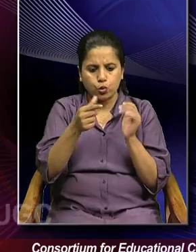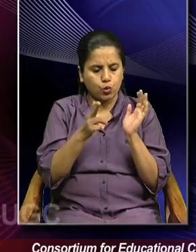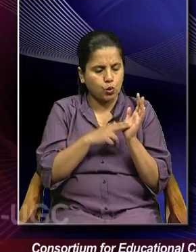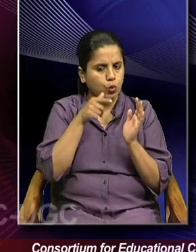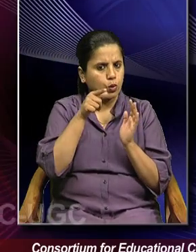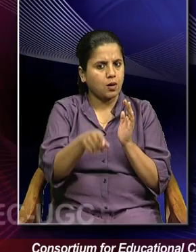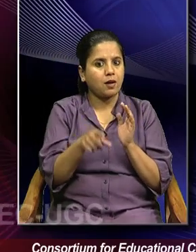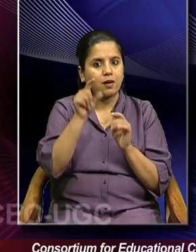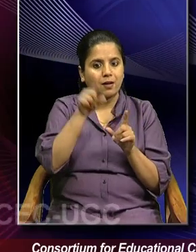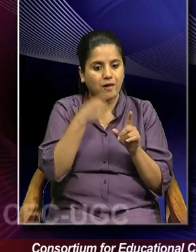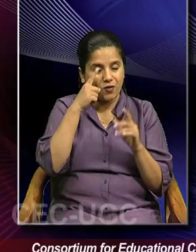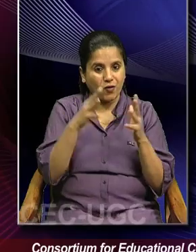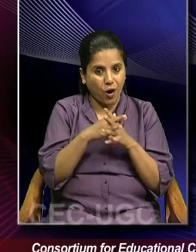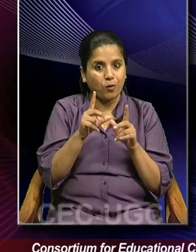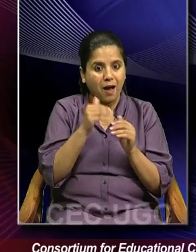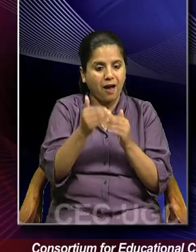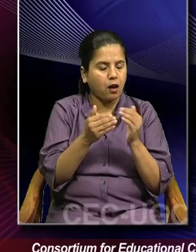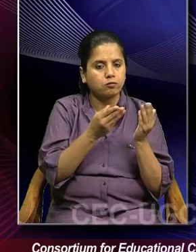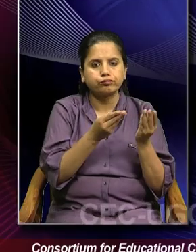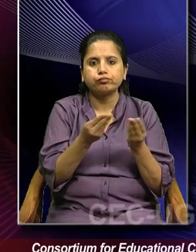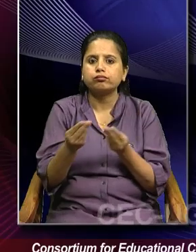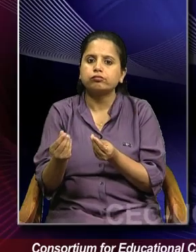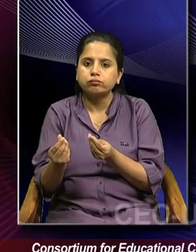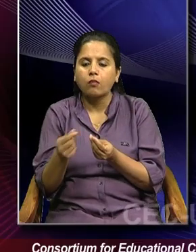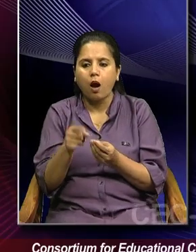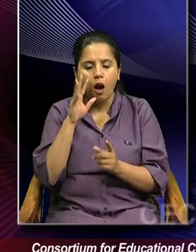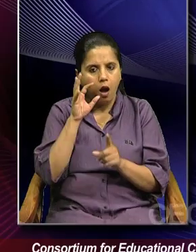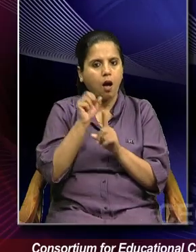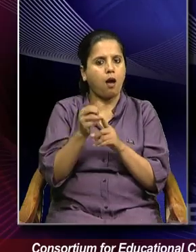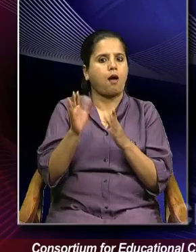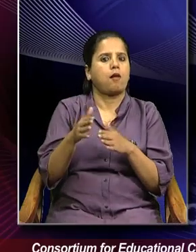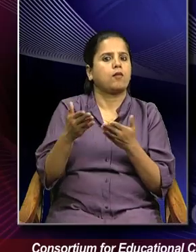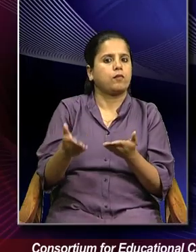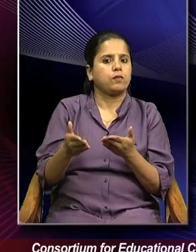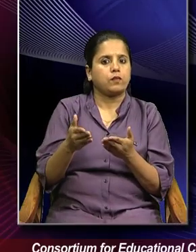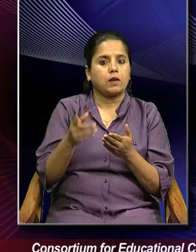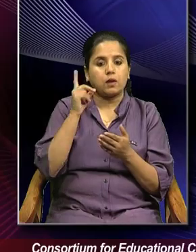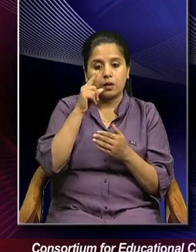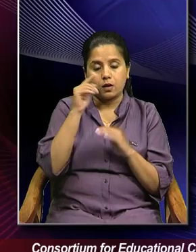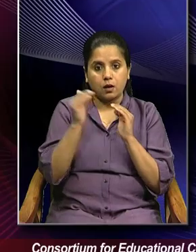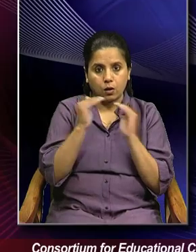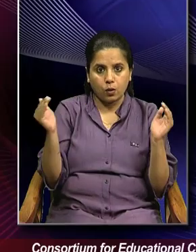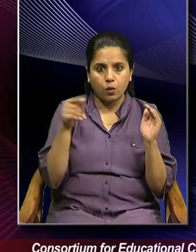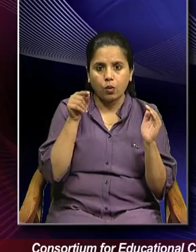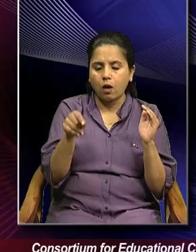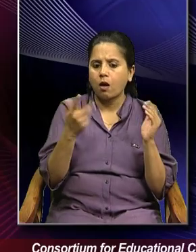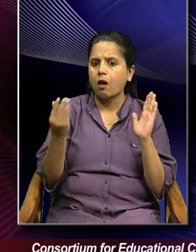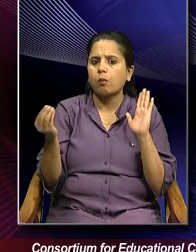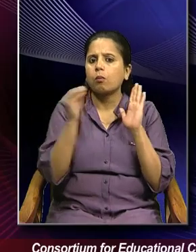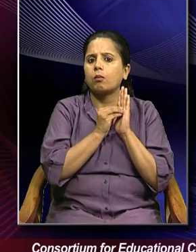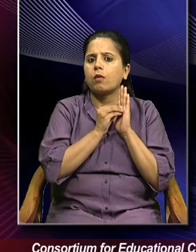Nations Decade for Women that was there, and it recognized that gender equality was not